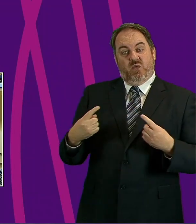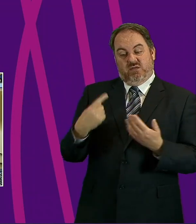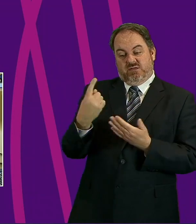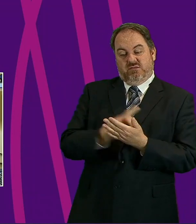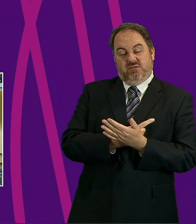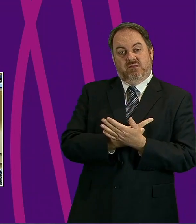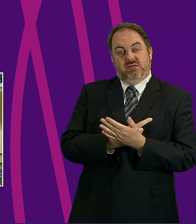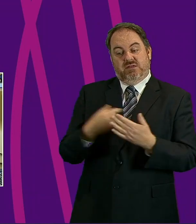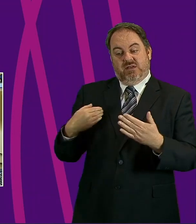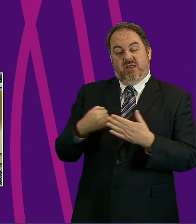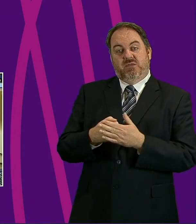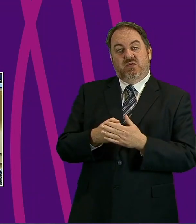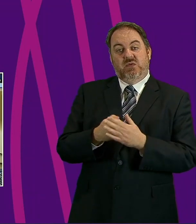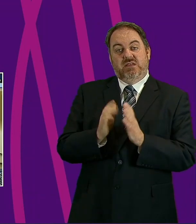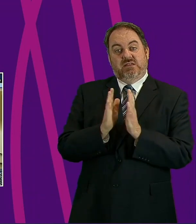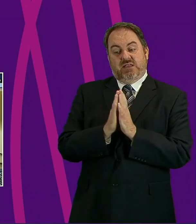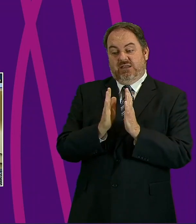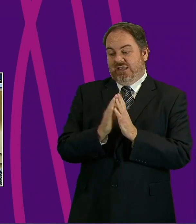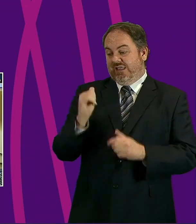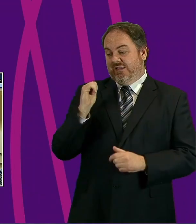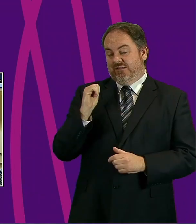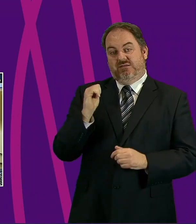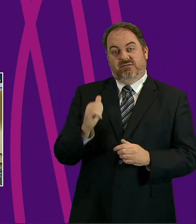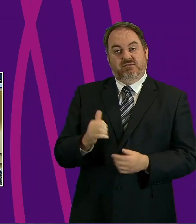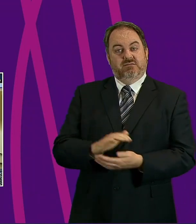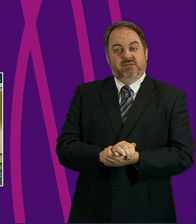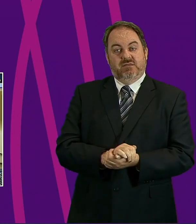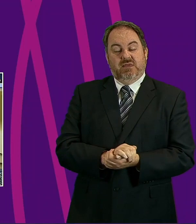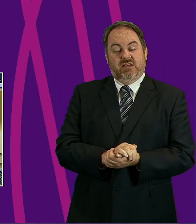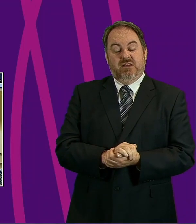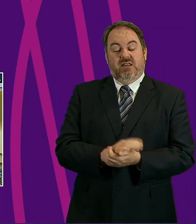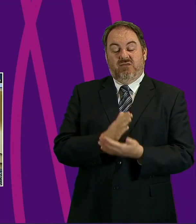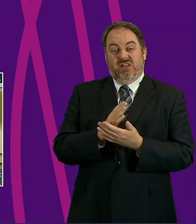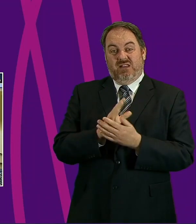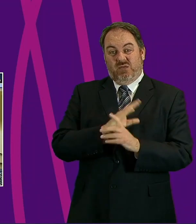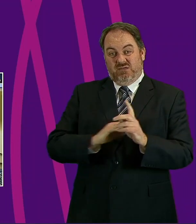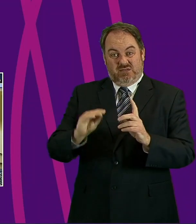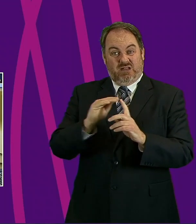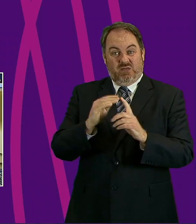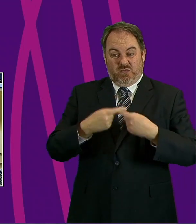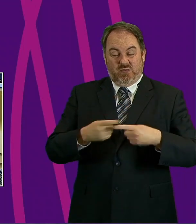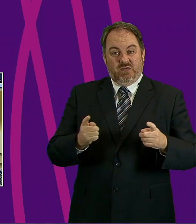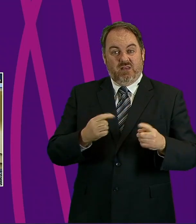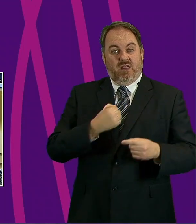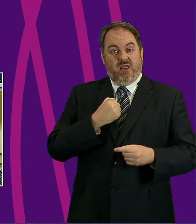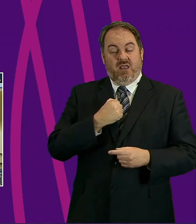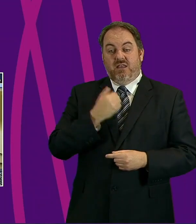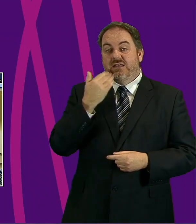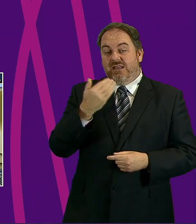Sunday, the 17th of May, 3 days ago, and I would remind members that at that point, according to our daily figures,